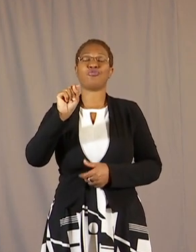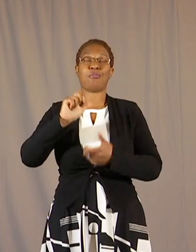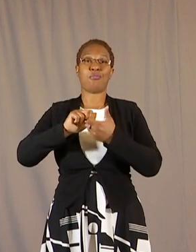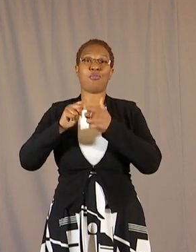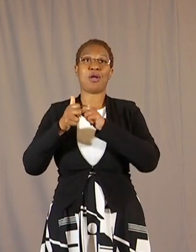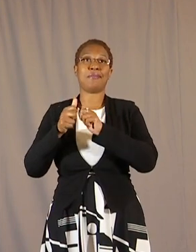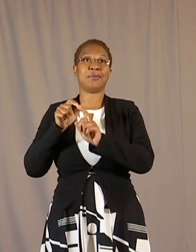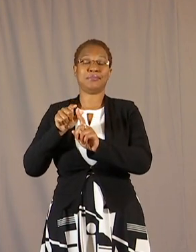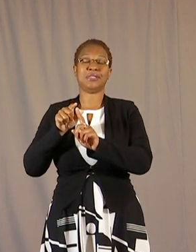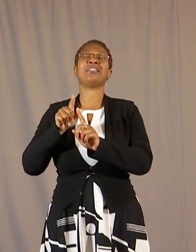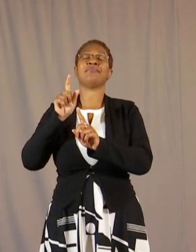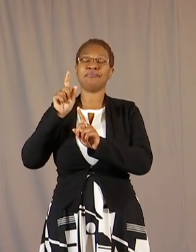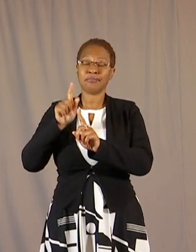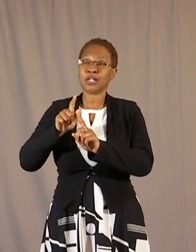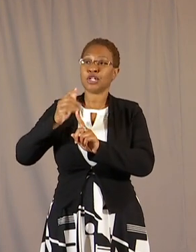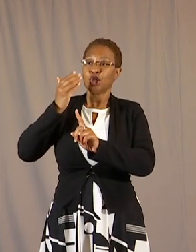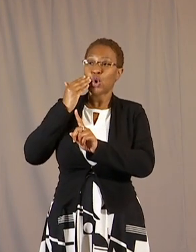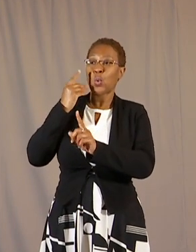solution.